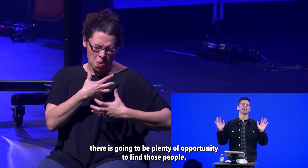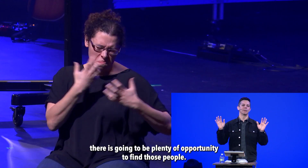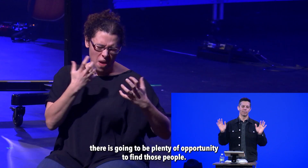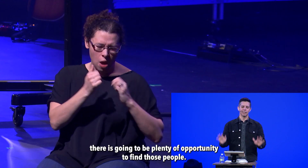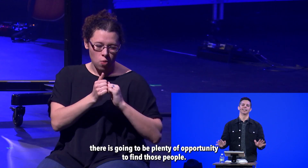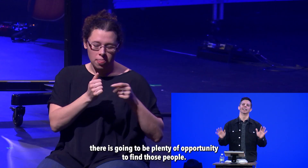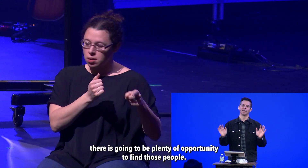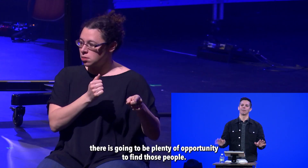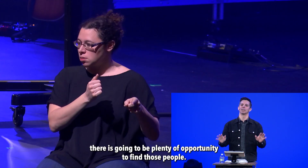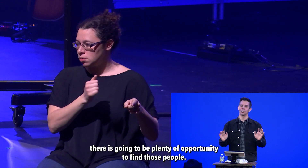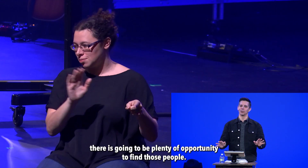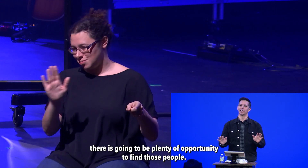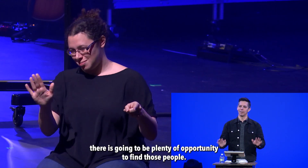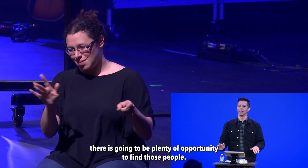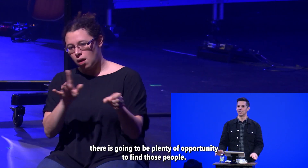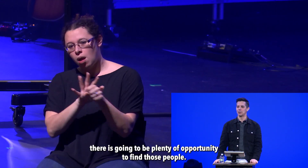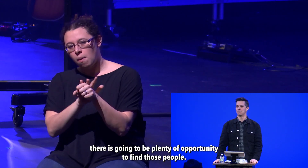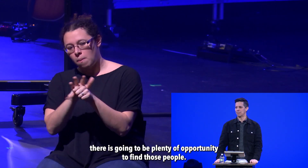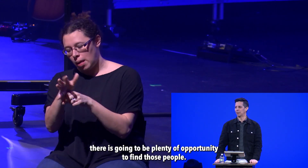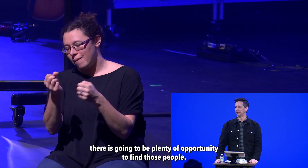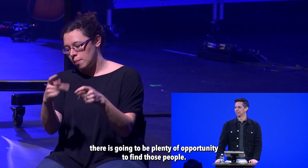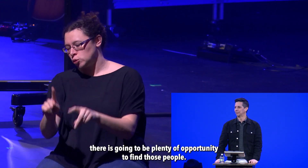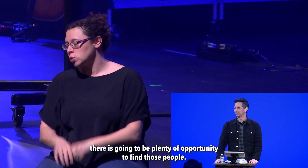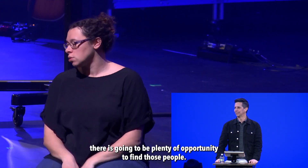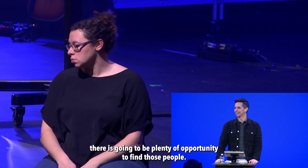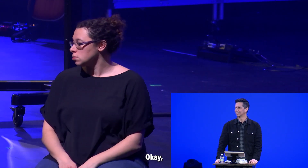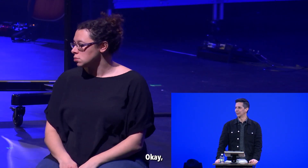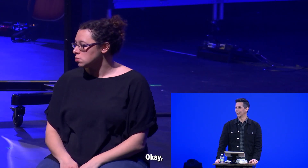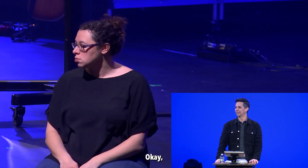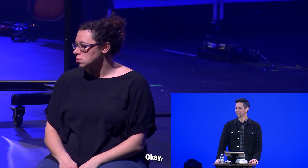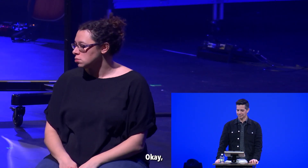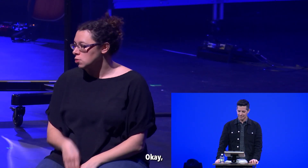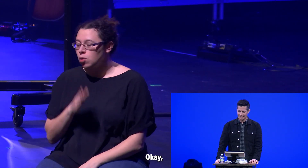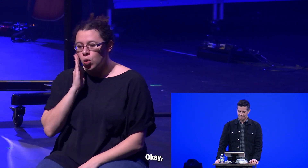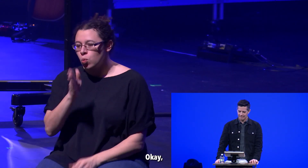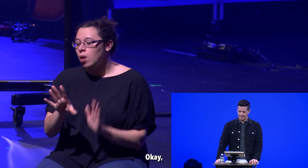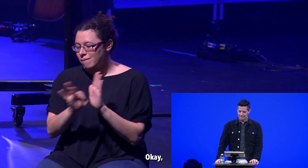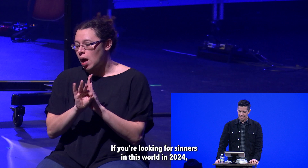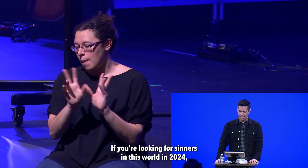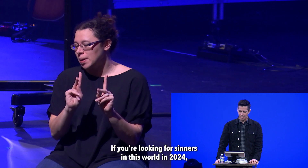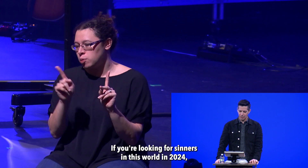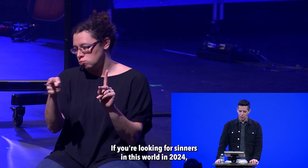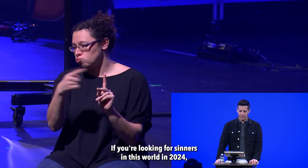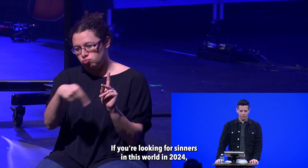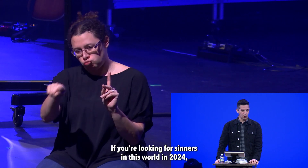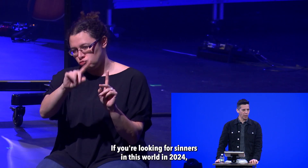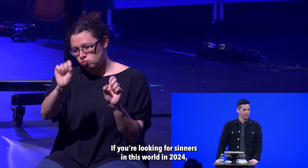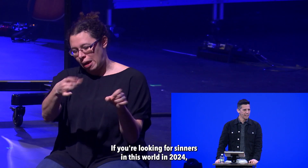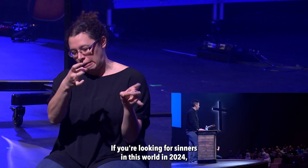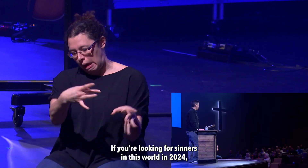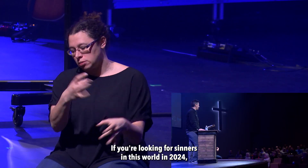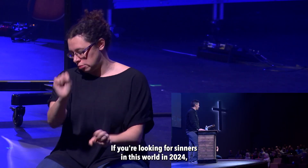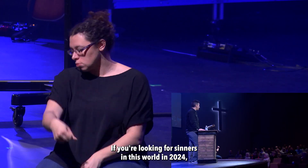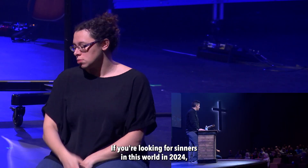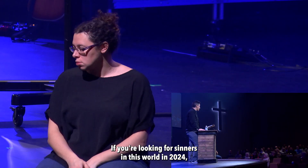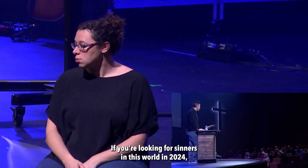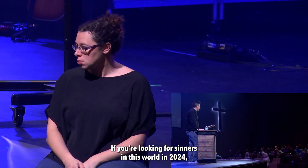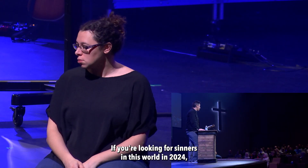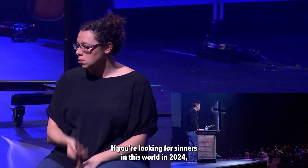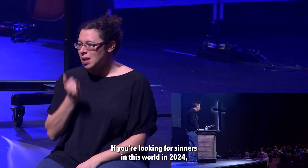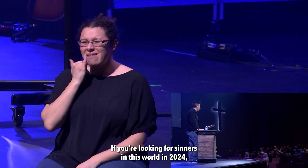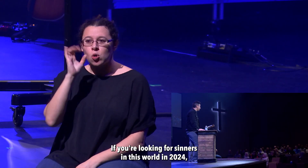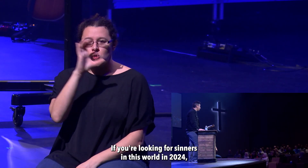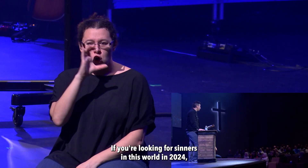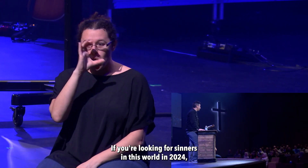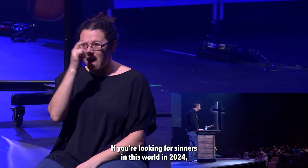there is going to be plenty of opportunity to find those people. Okay? If you're looking for sinners in